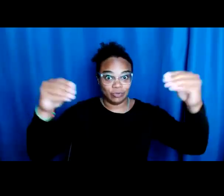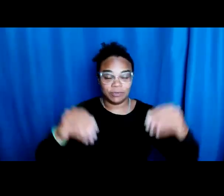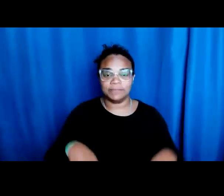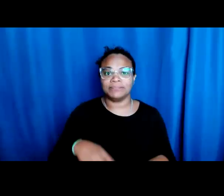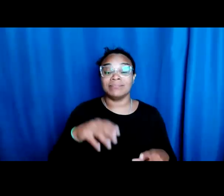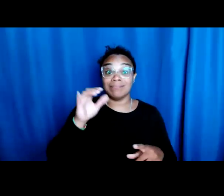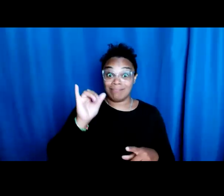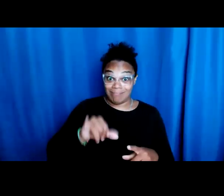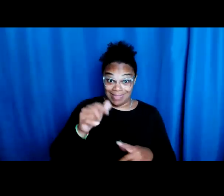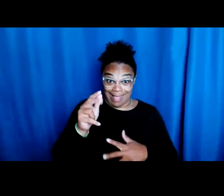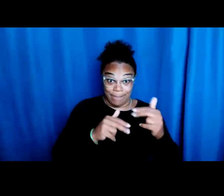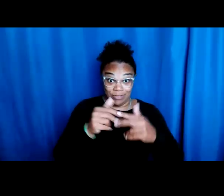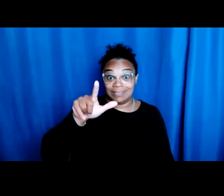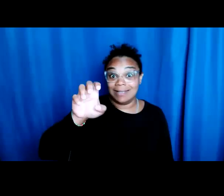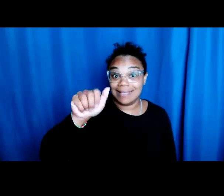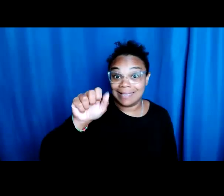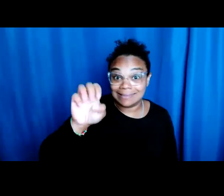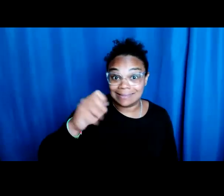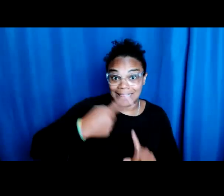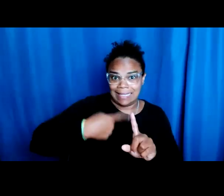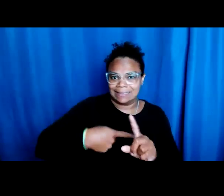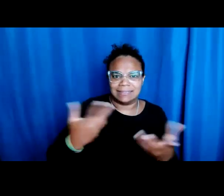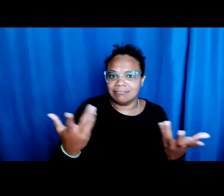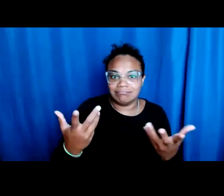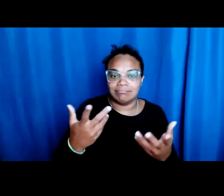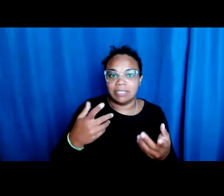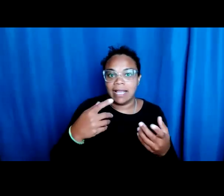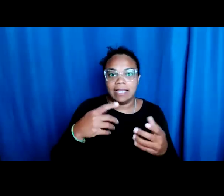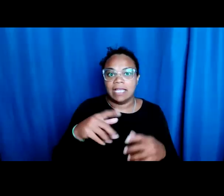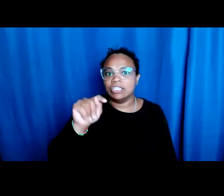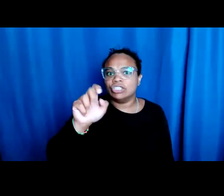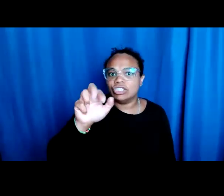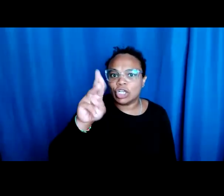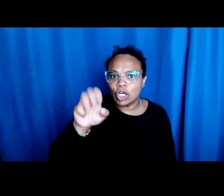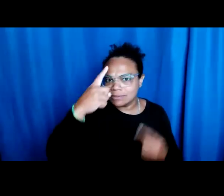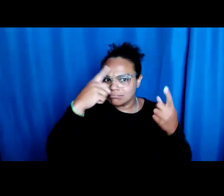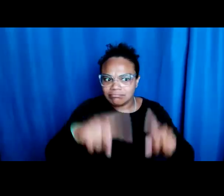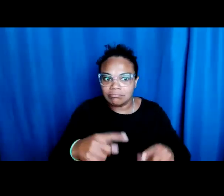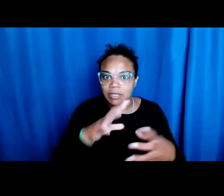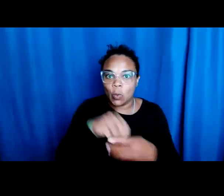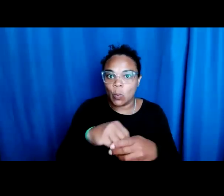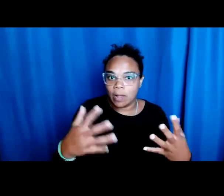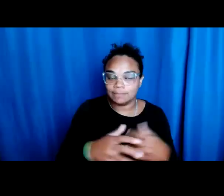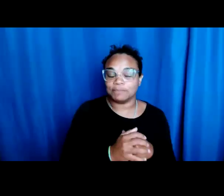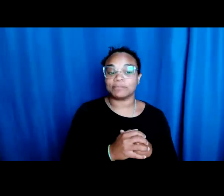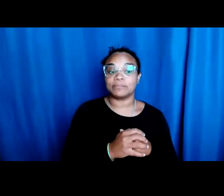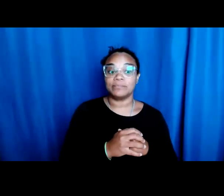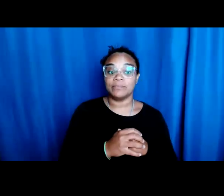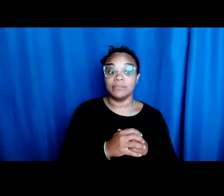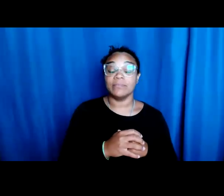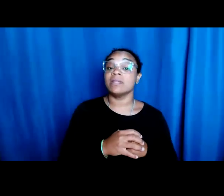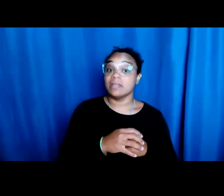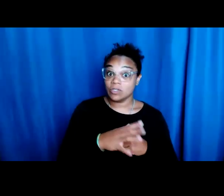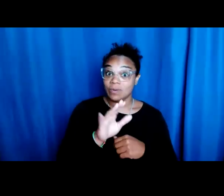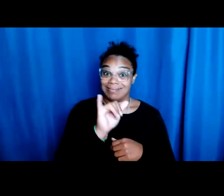lease? What are your different revenue streams? Now, again, this is going to be it's going to be